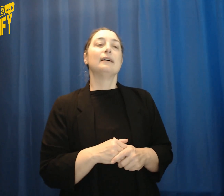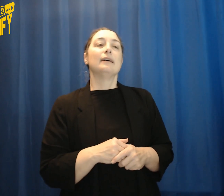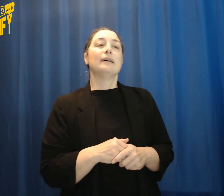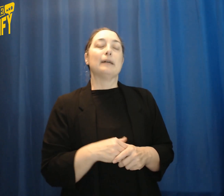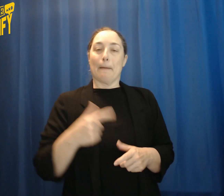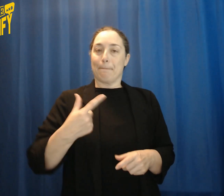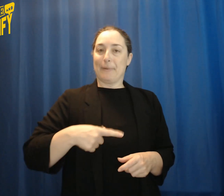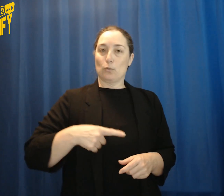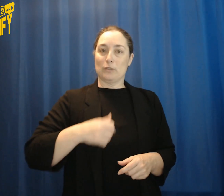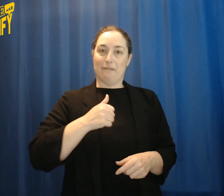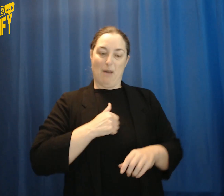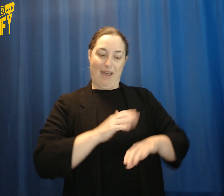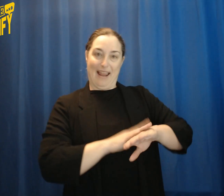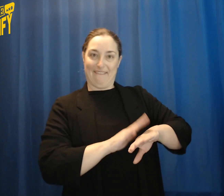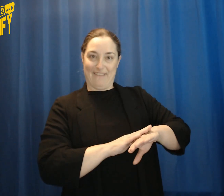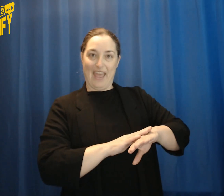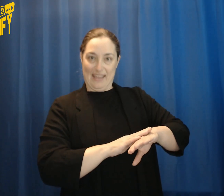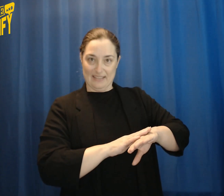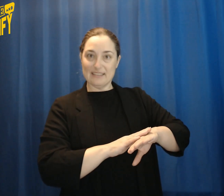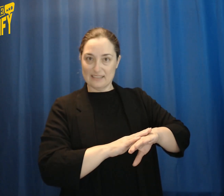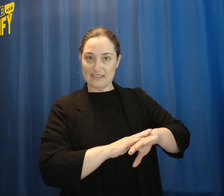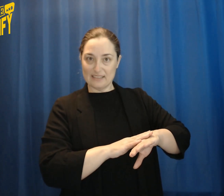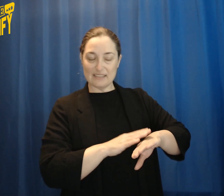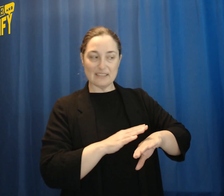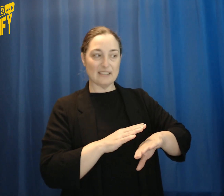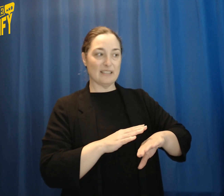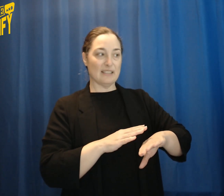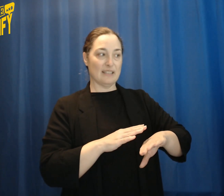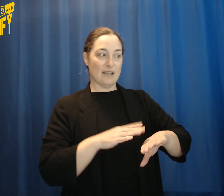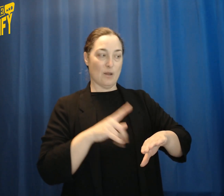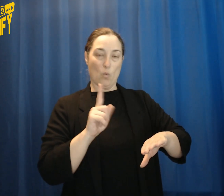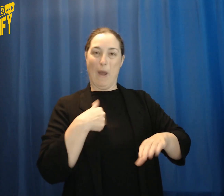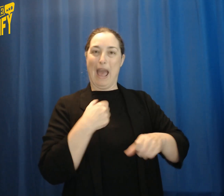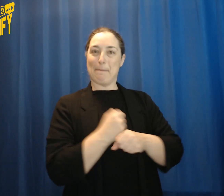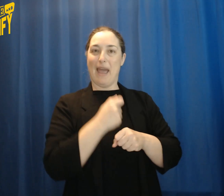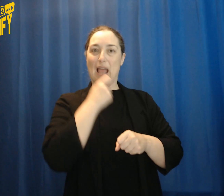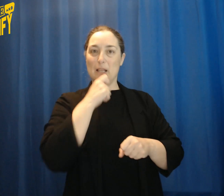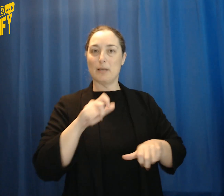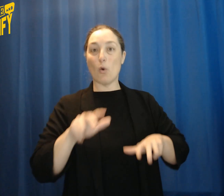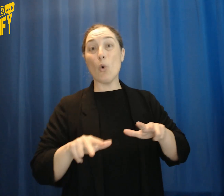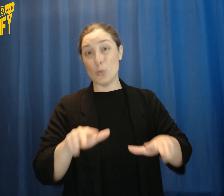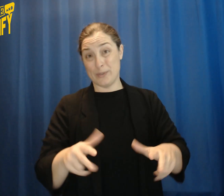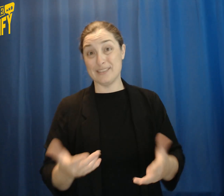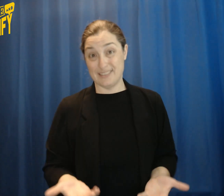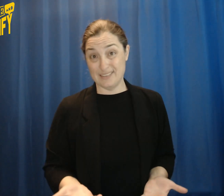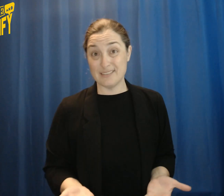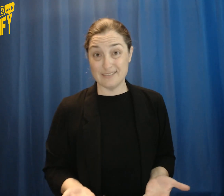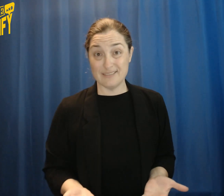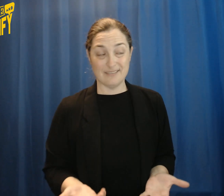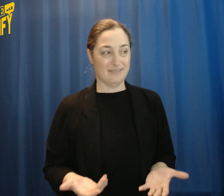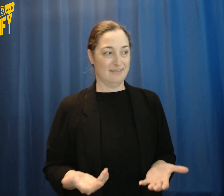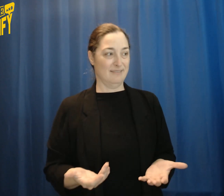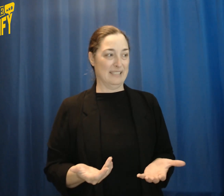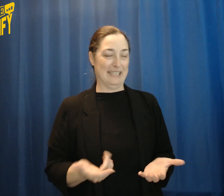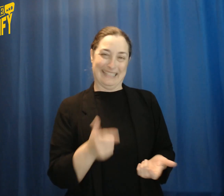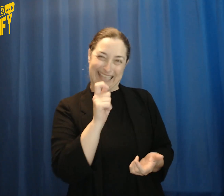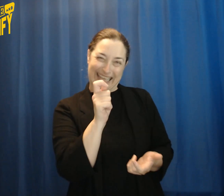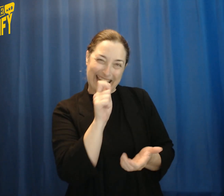my left-handedness, there's an awkwardness to what I make. So it's like it's almost right, but it's